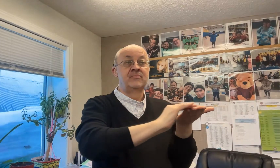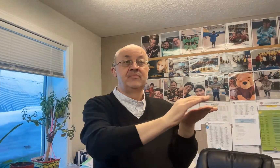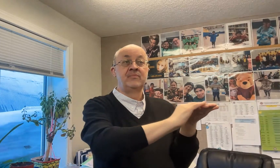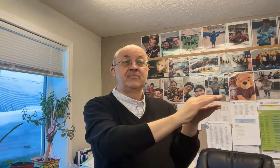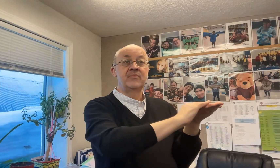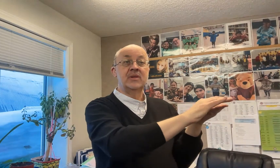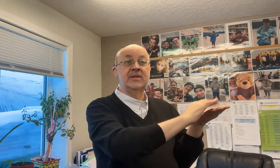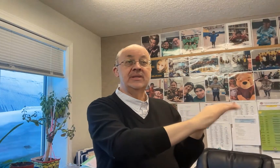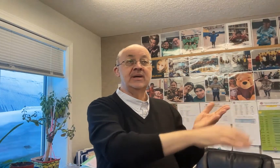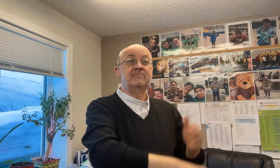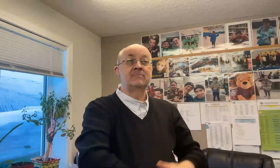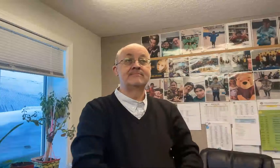clean up,